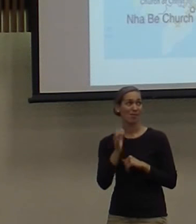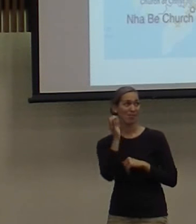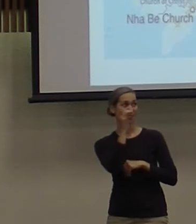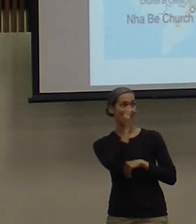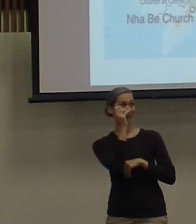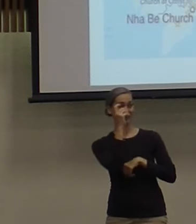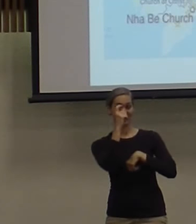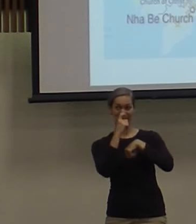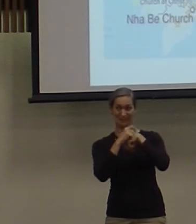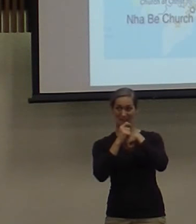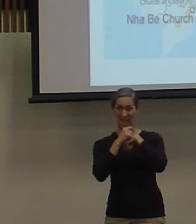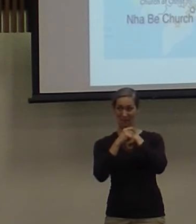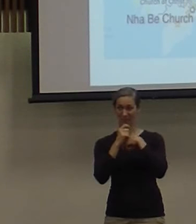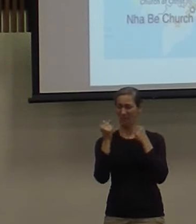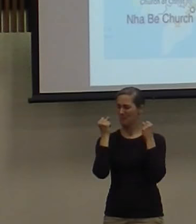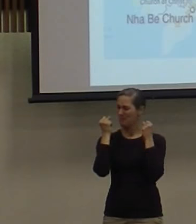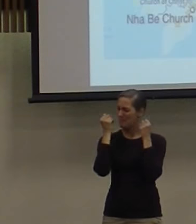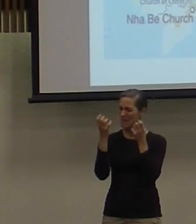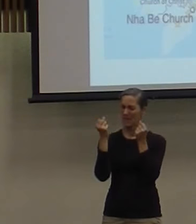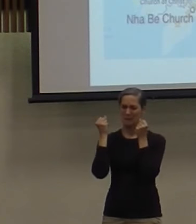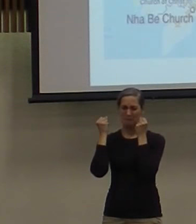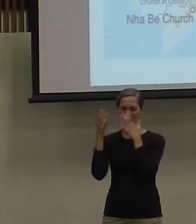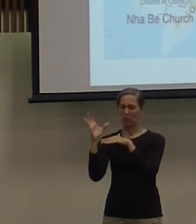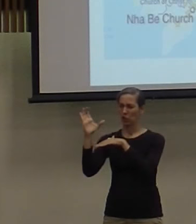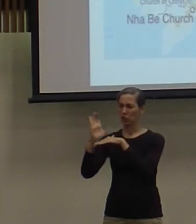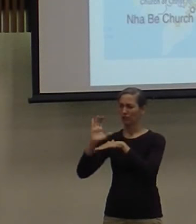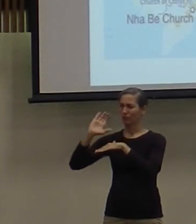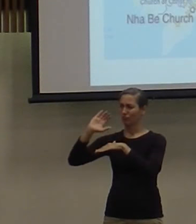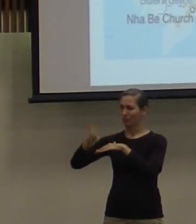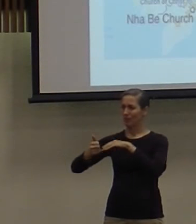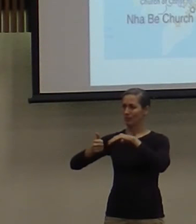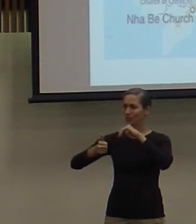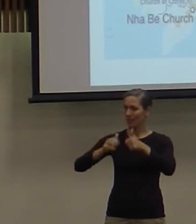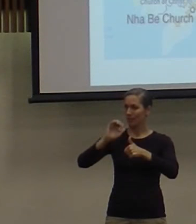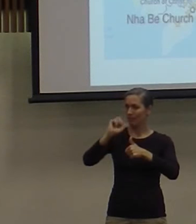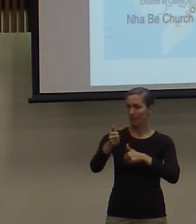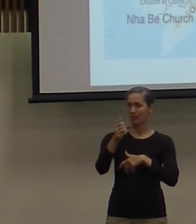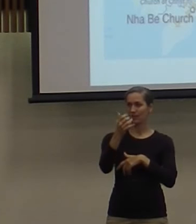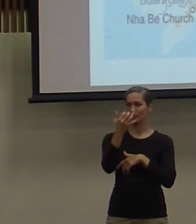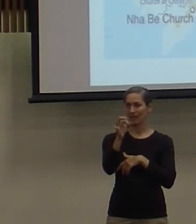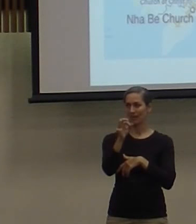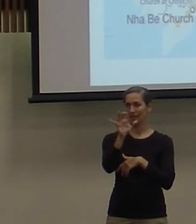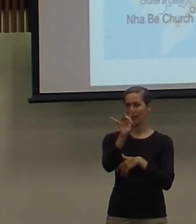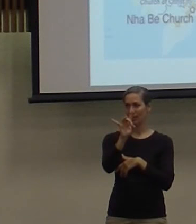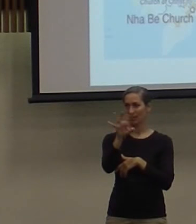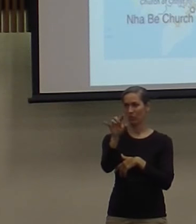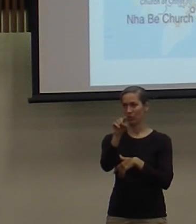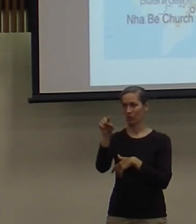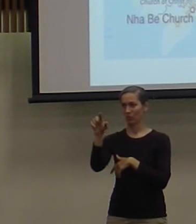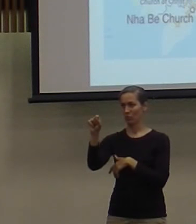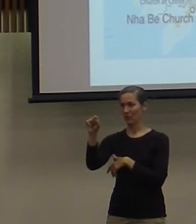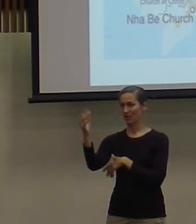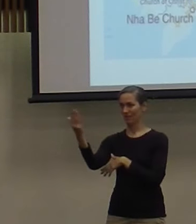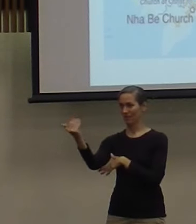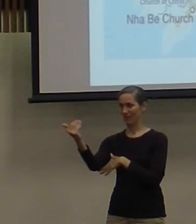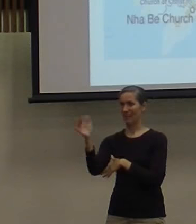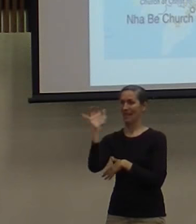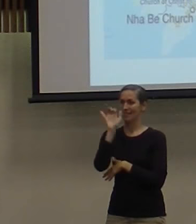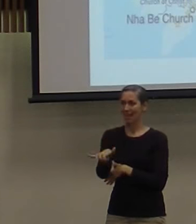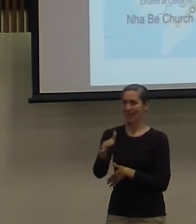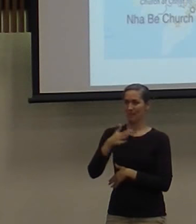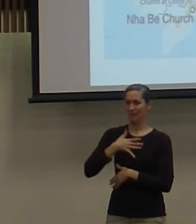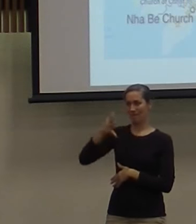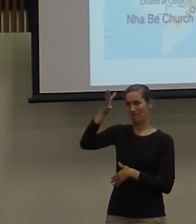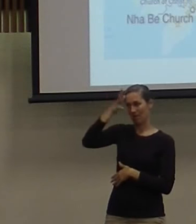that how many churches was established from 1984 to 2015. That's my father ministry,